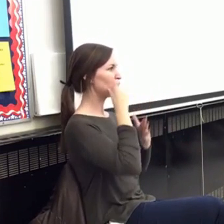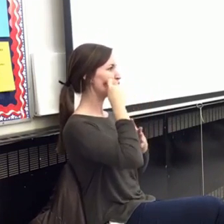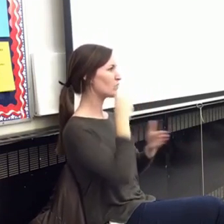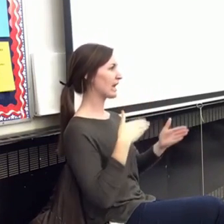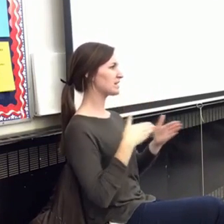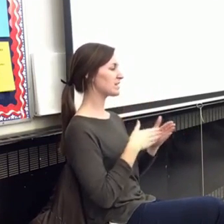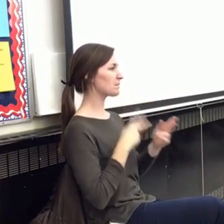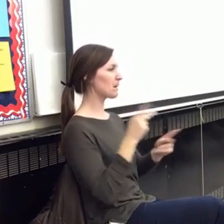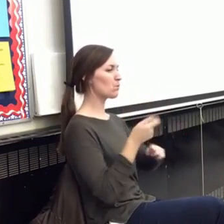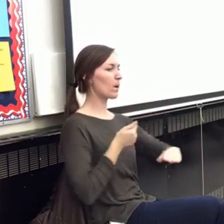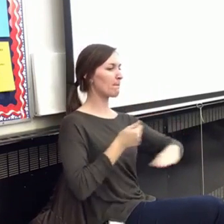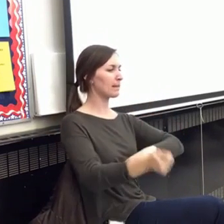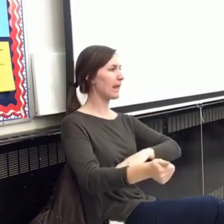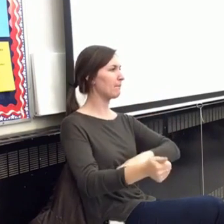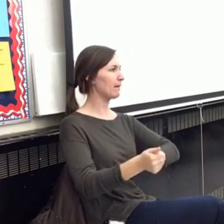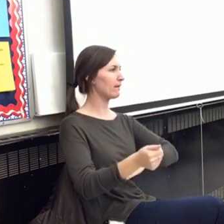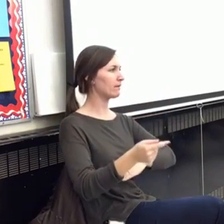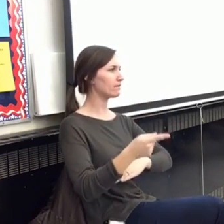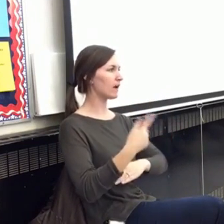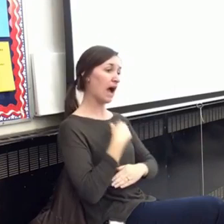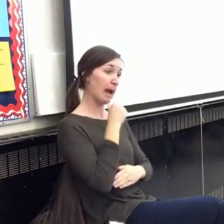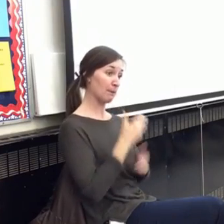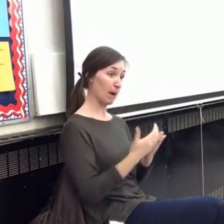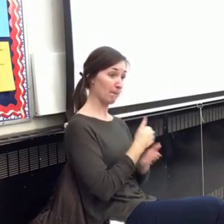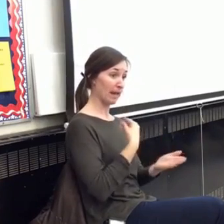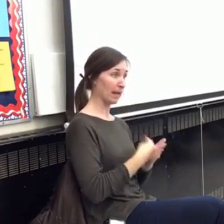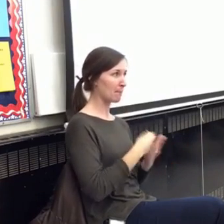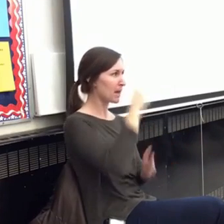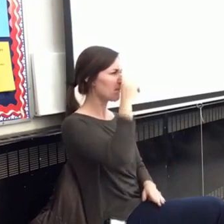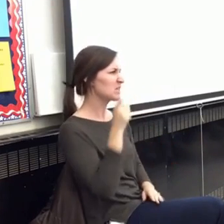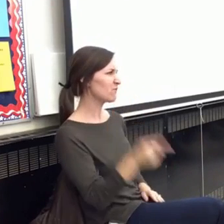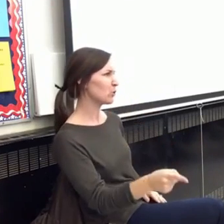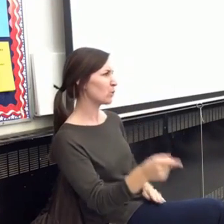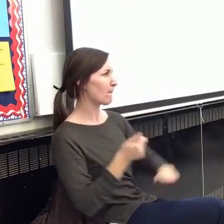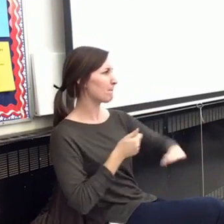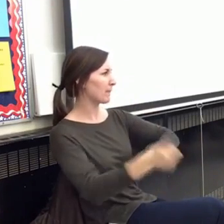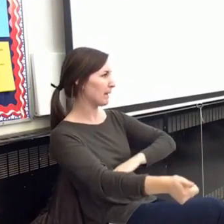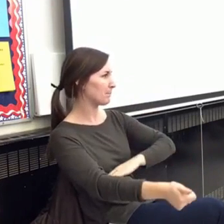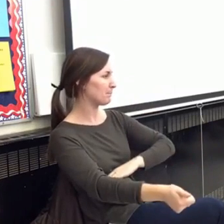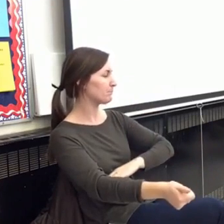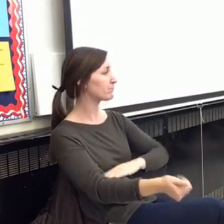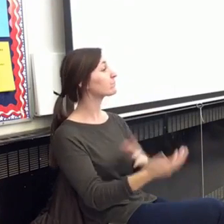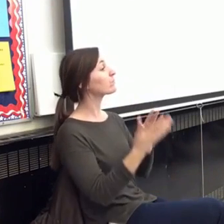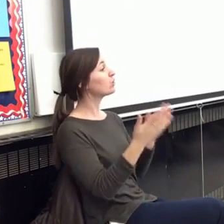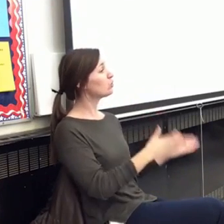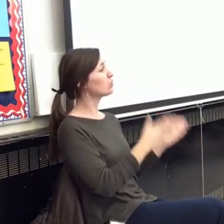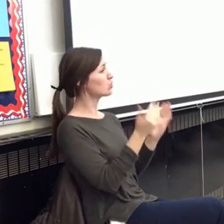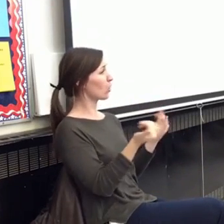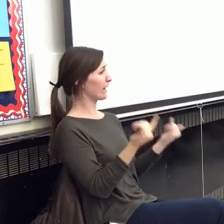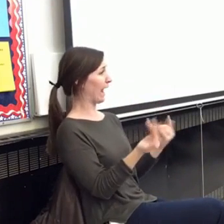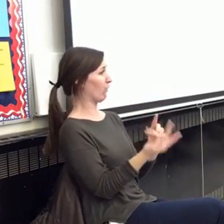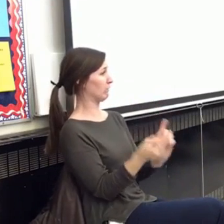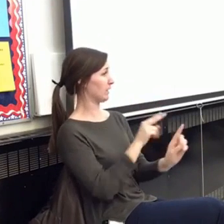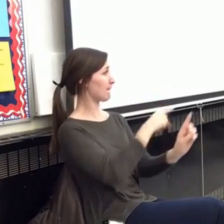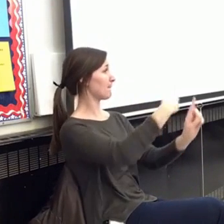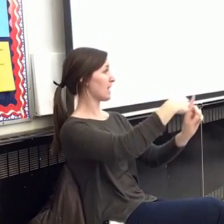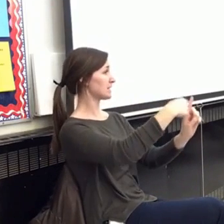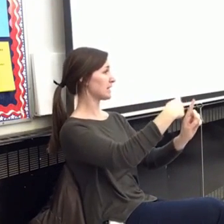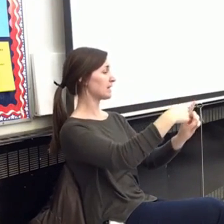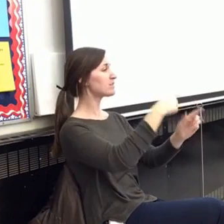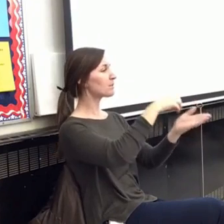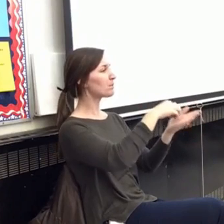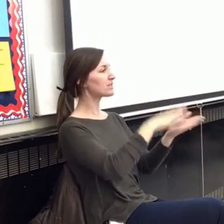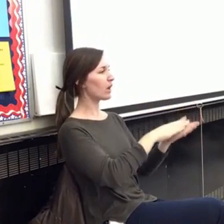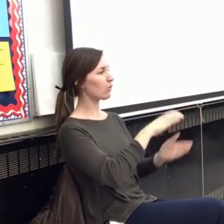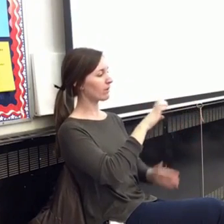of why I'm not making any money in the United States. Now, in terms of positives, so if you will put somewhere in here the